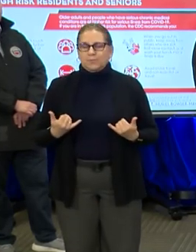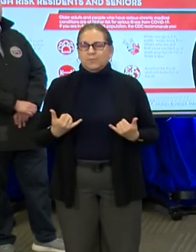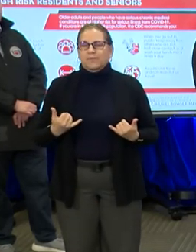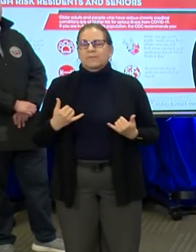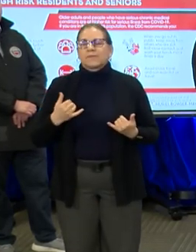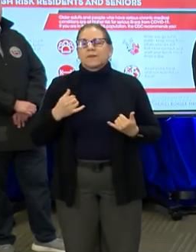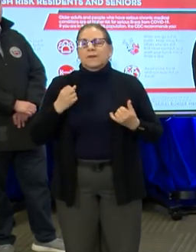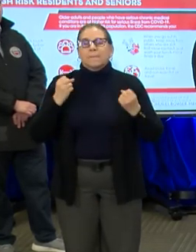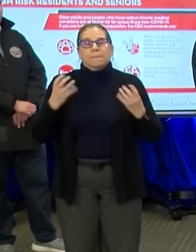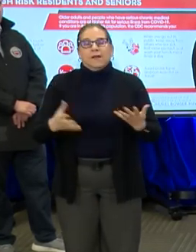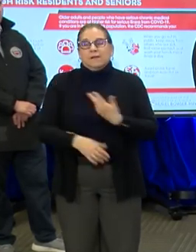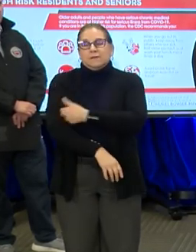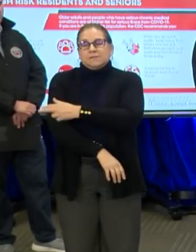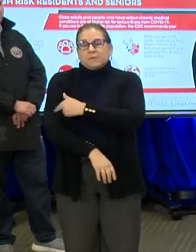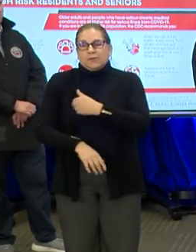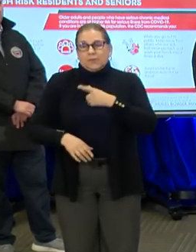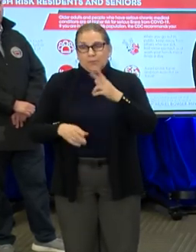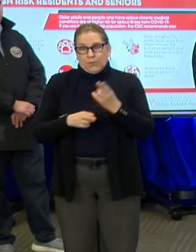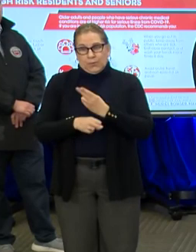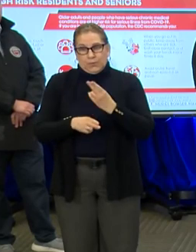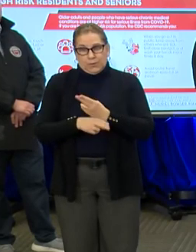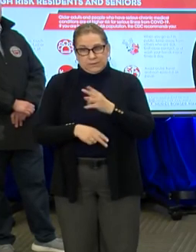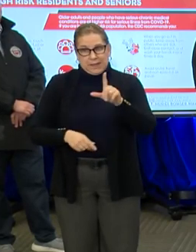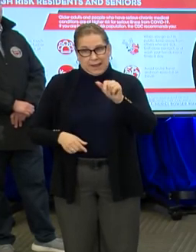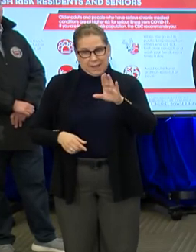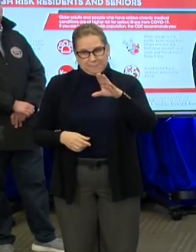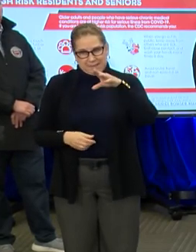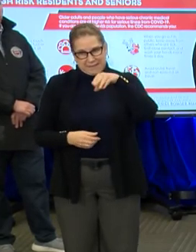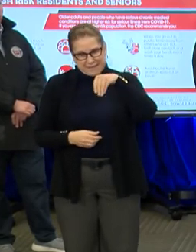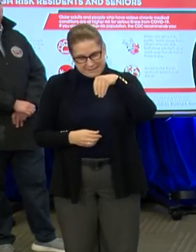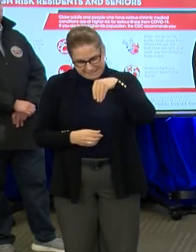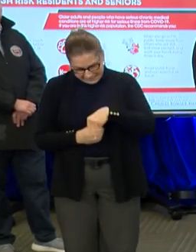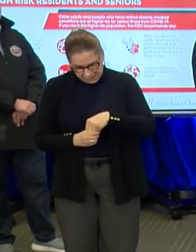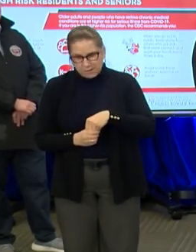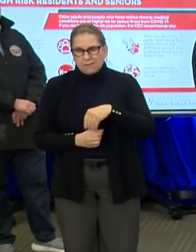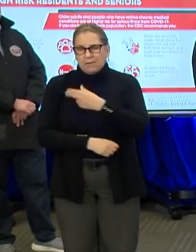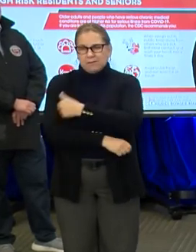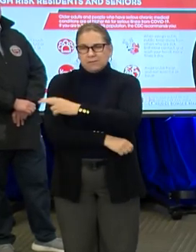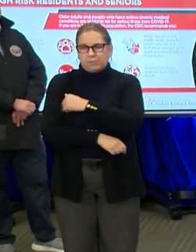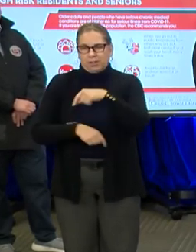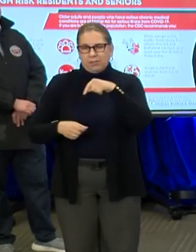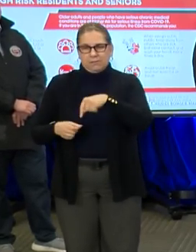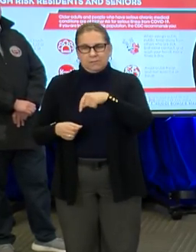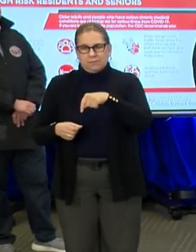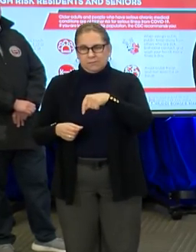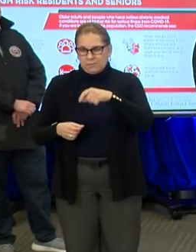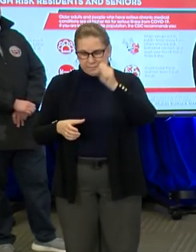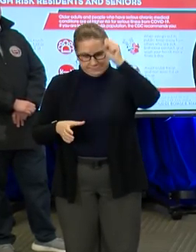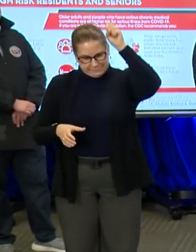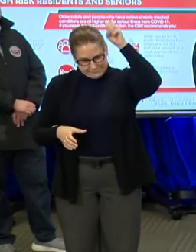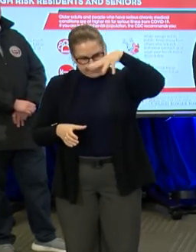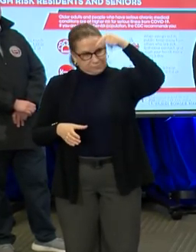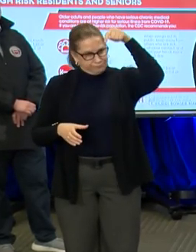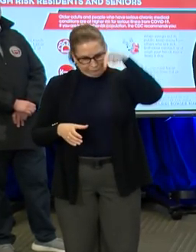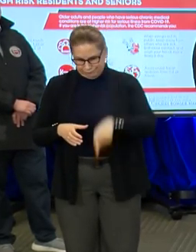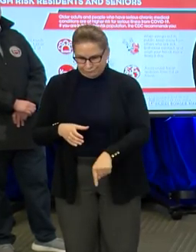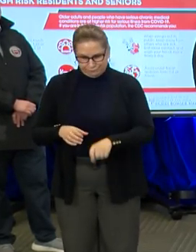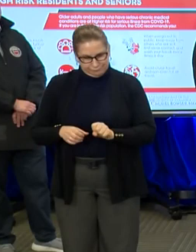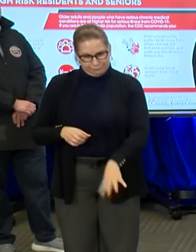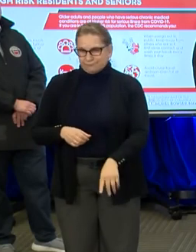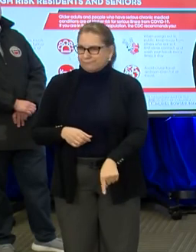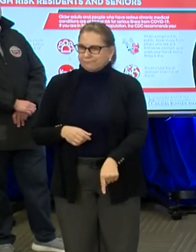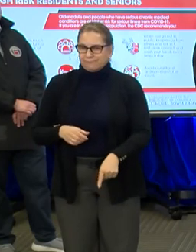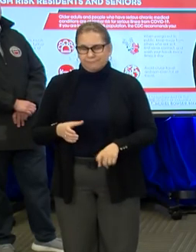are using a laboratory in their hospital. They just send this tube downstairs to their laboratory, and their laboratory